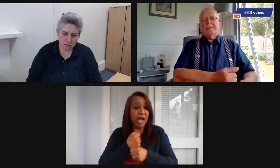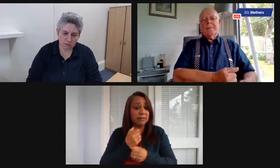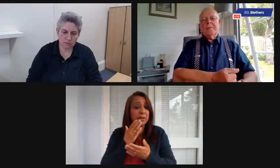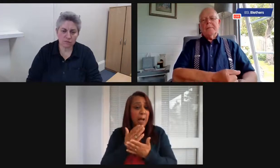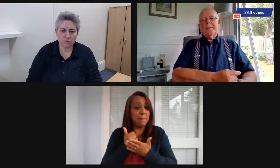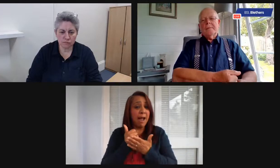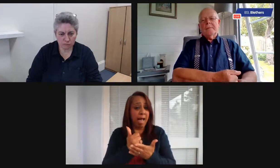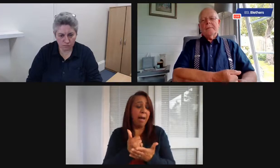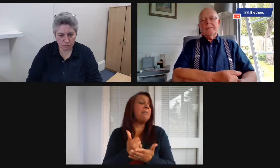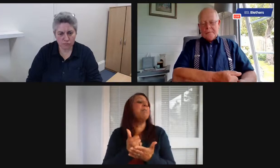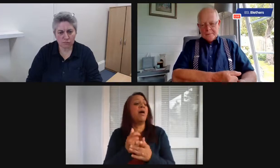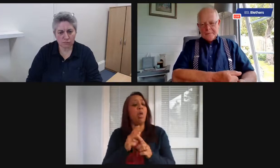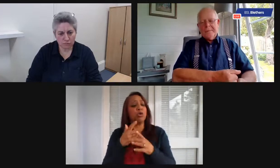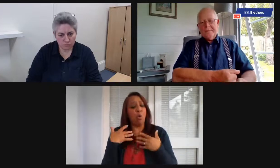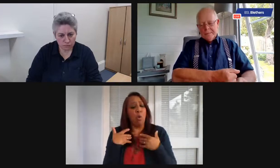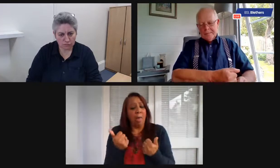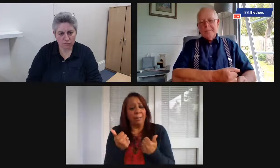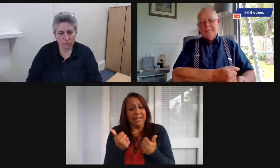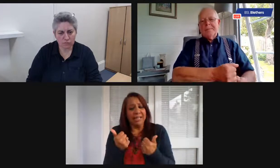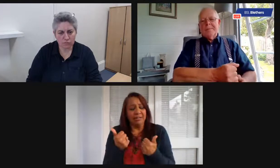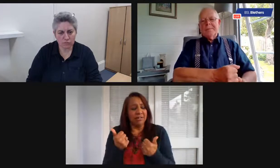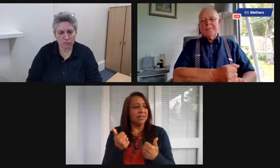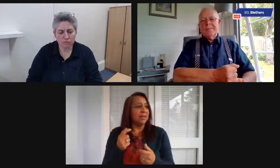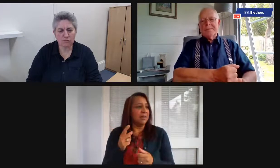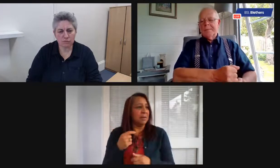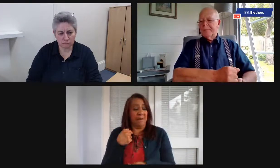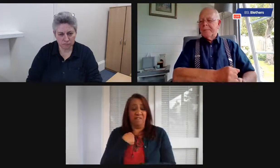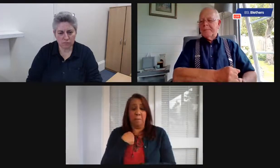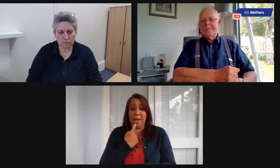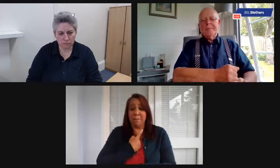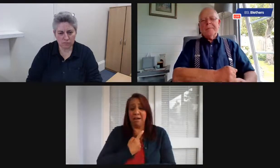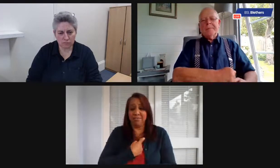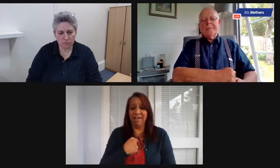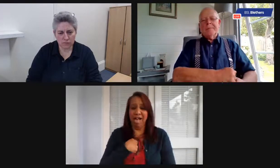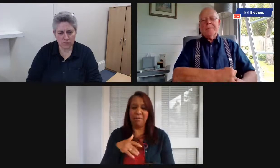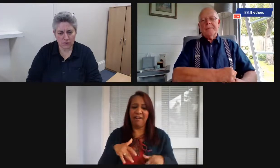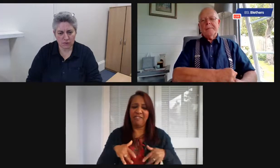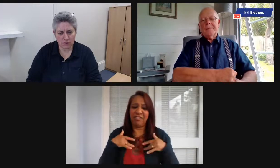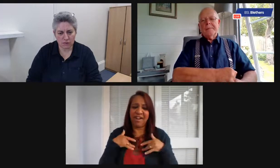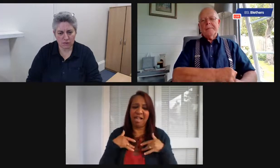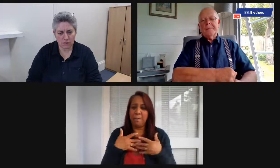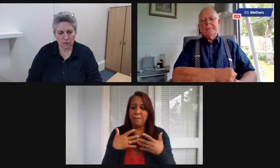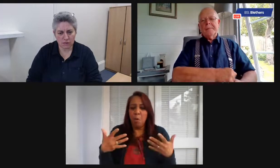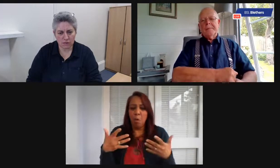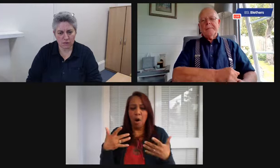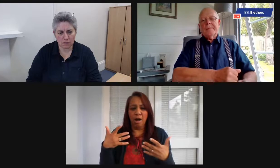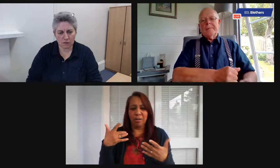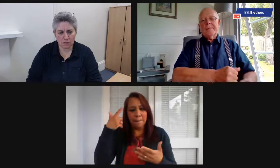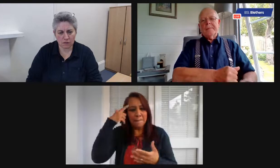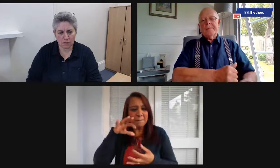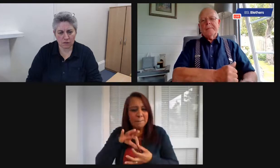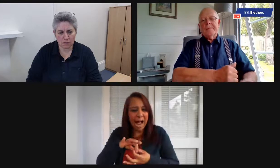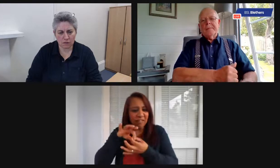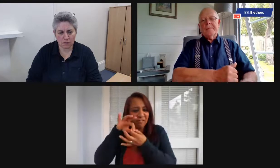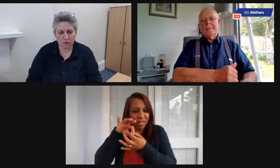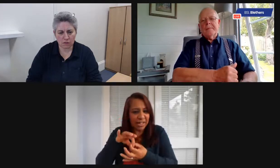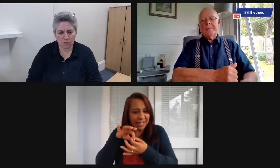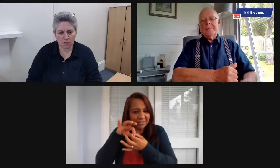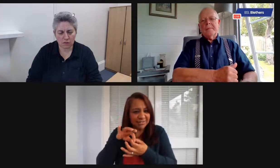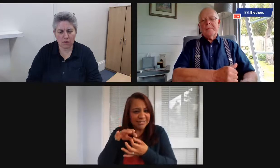believe it reduces depression, anxiety, and stress. And I really do feel it's a massive component of